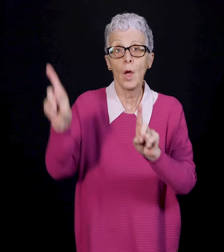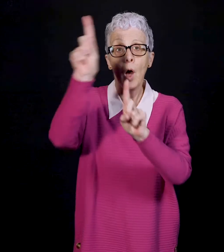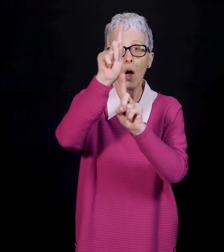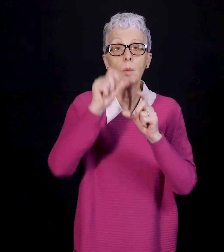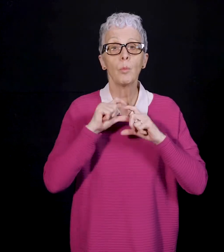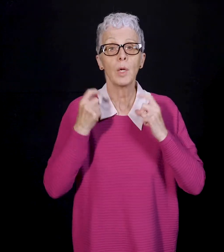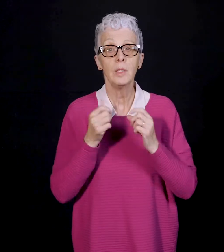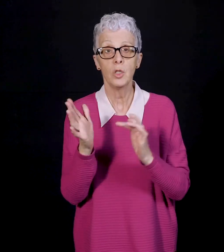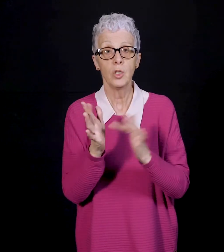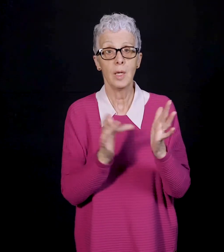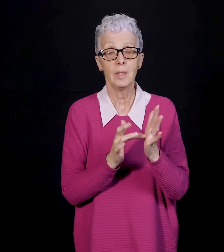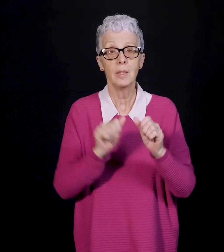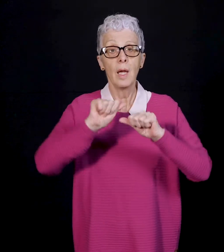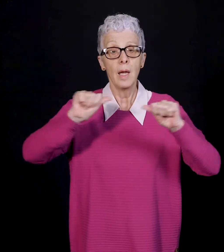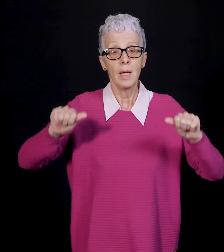mediator.